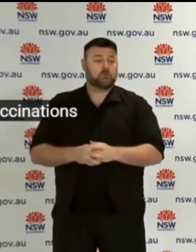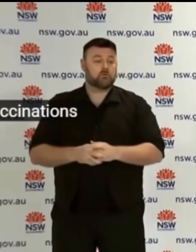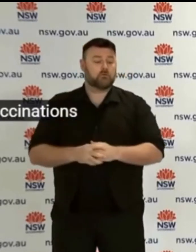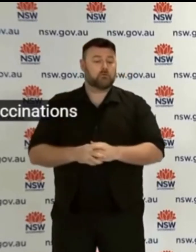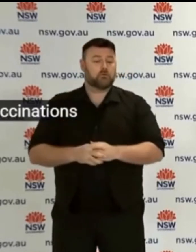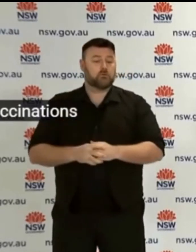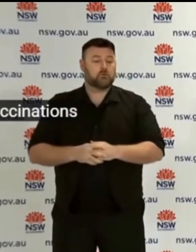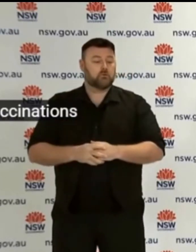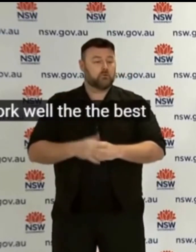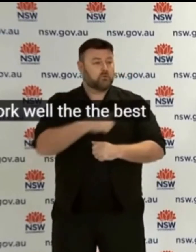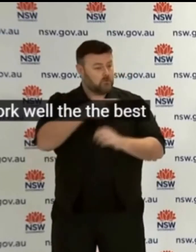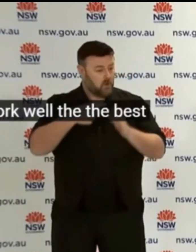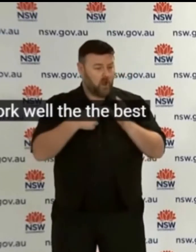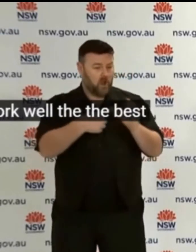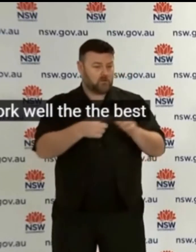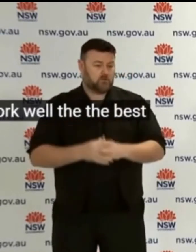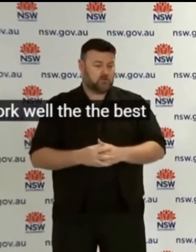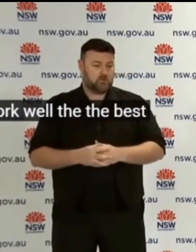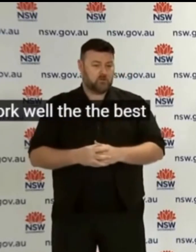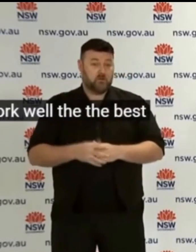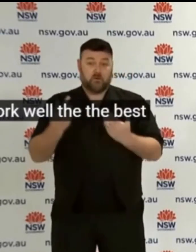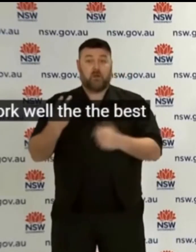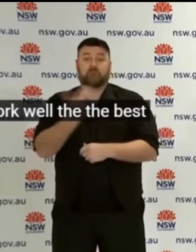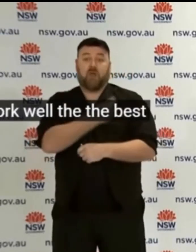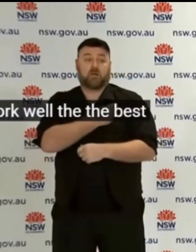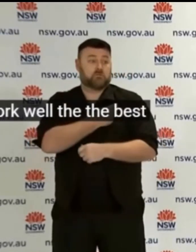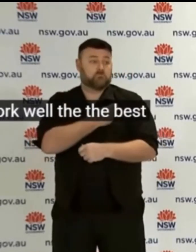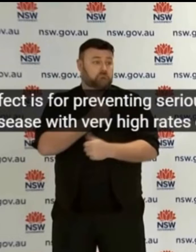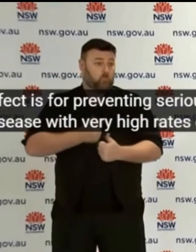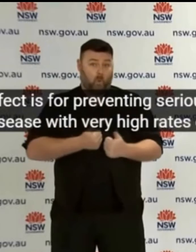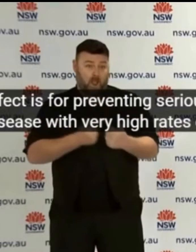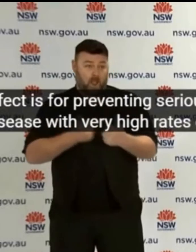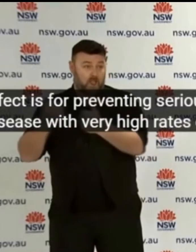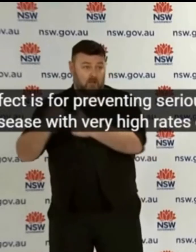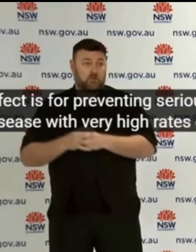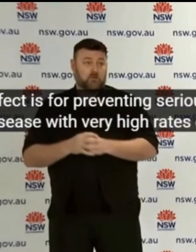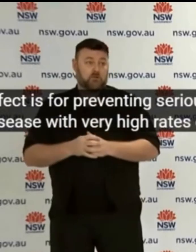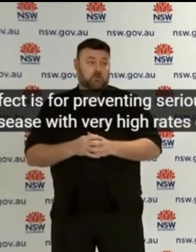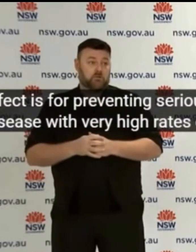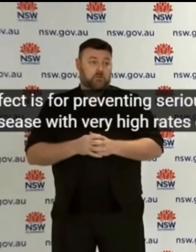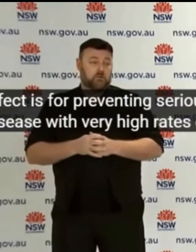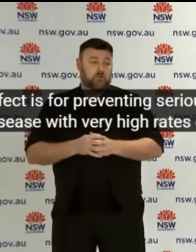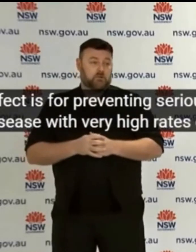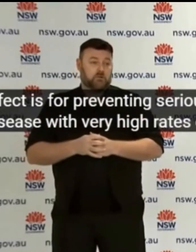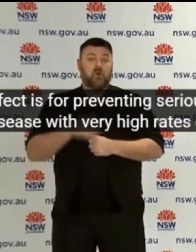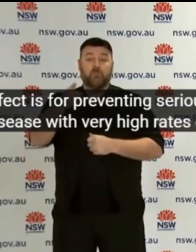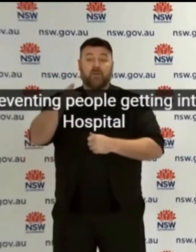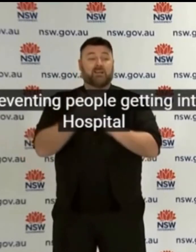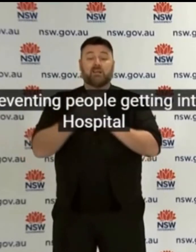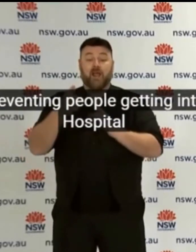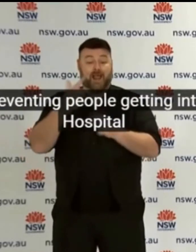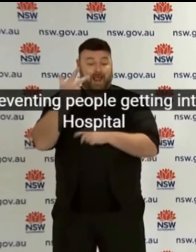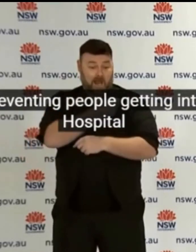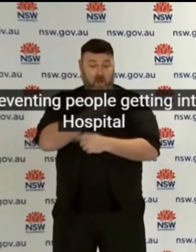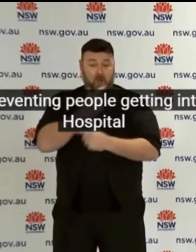The best effect is for preventing serious disease with very high rates of preventing people getting into hospital. They also